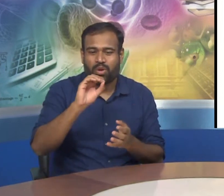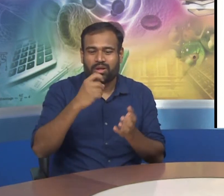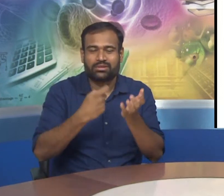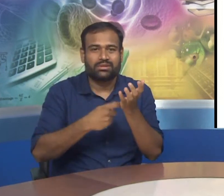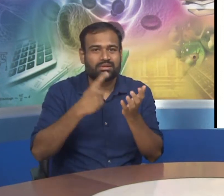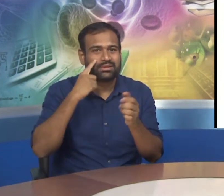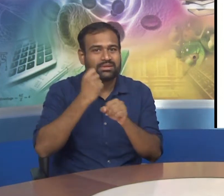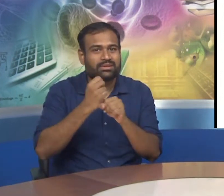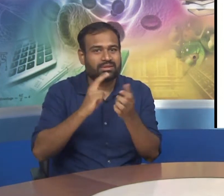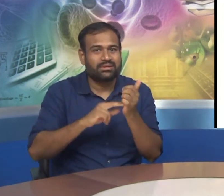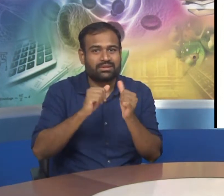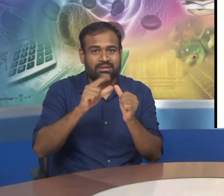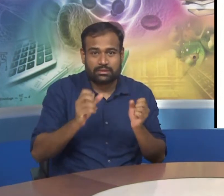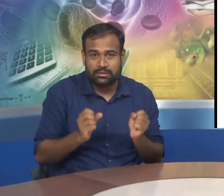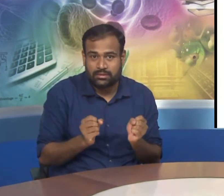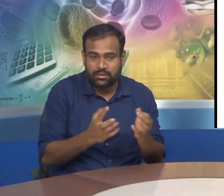and advisory.